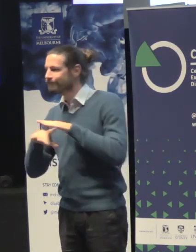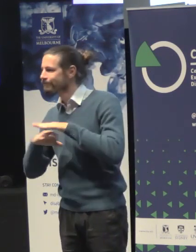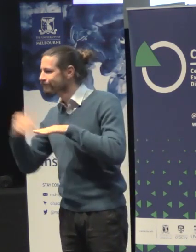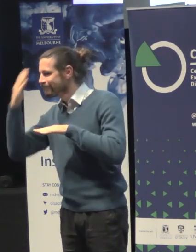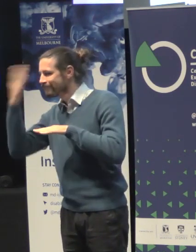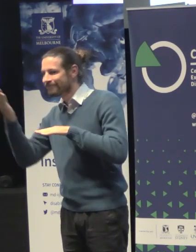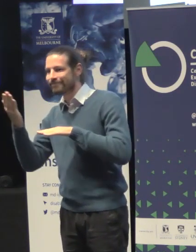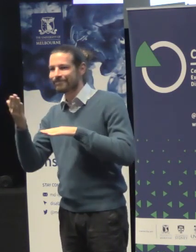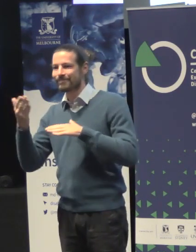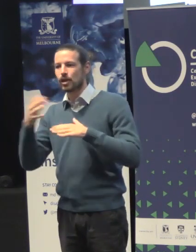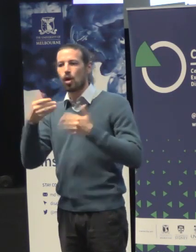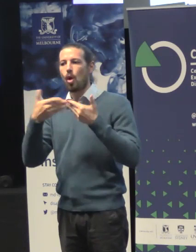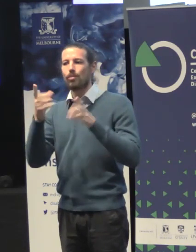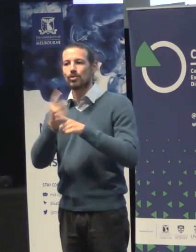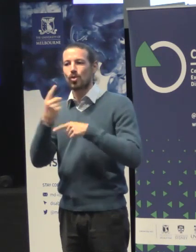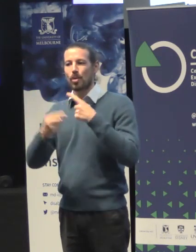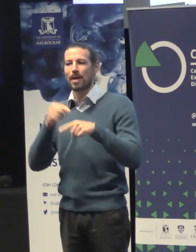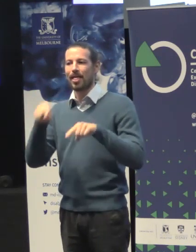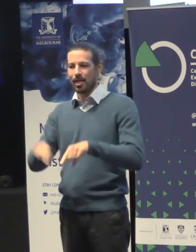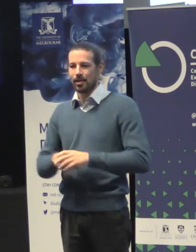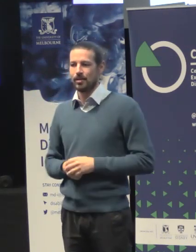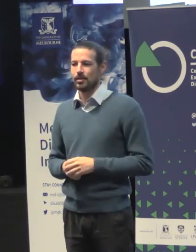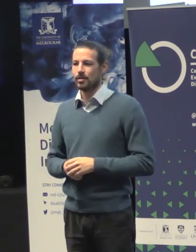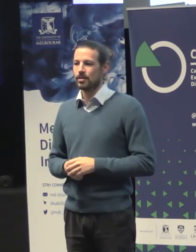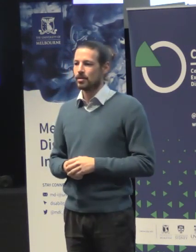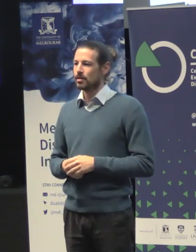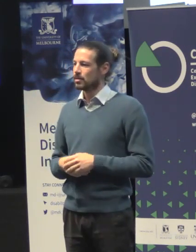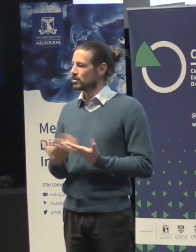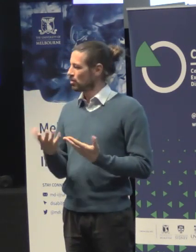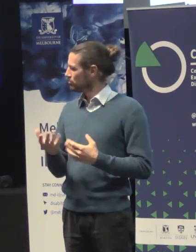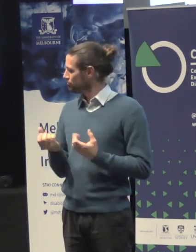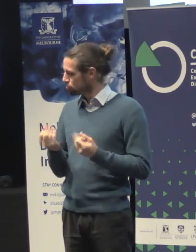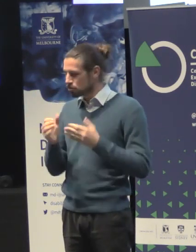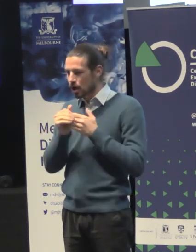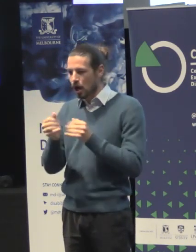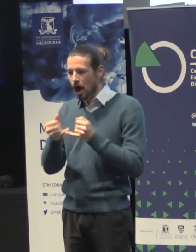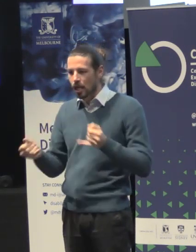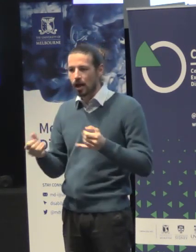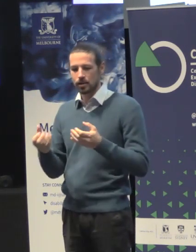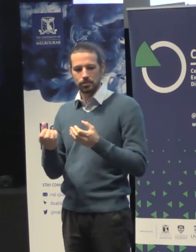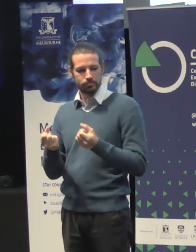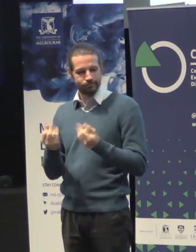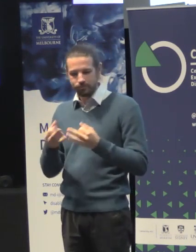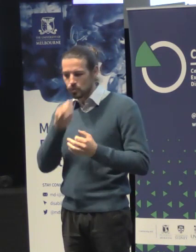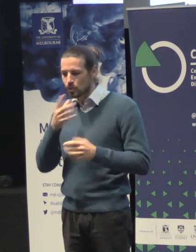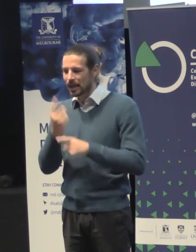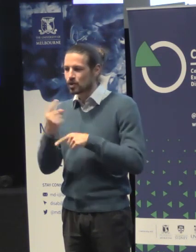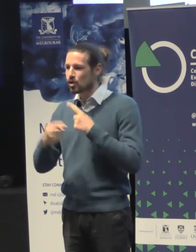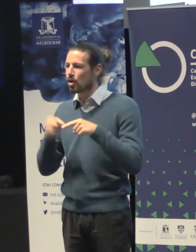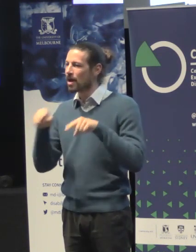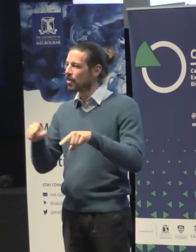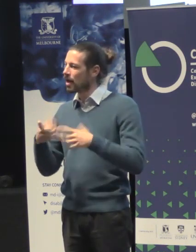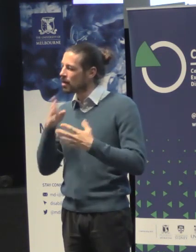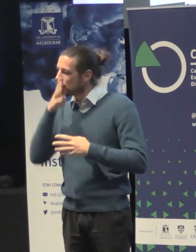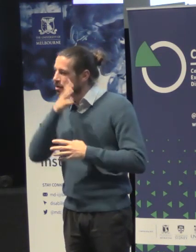public conversations about personal assistance. So we don't have very good guidelines for this. We don't talk very much about it. We don't fully understand it. We're trying